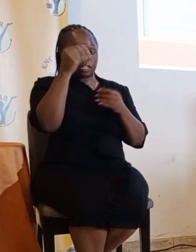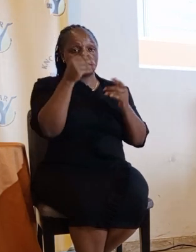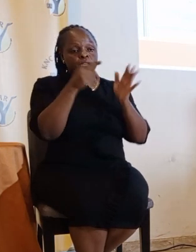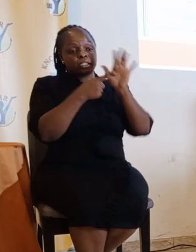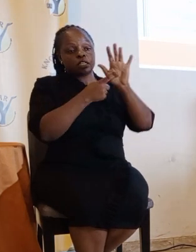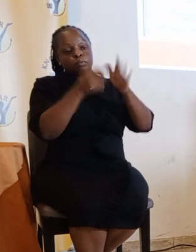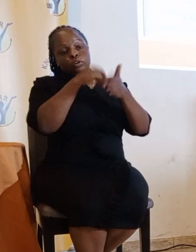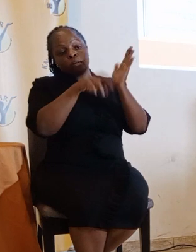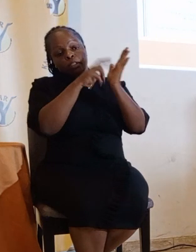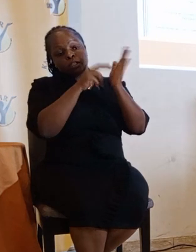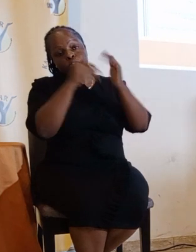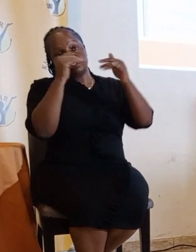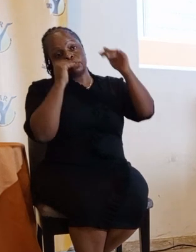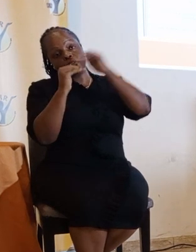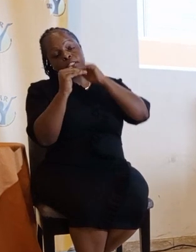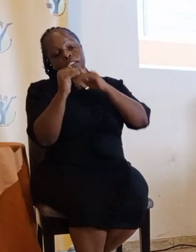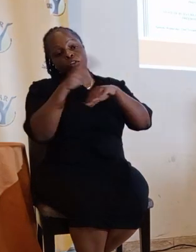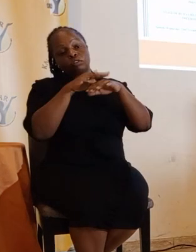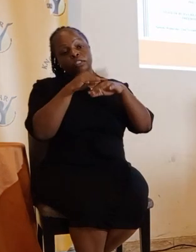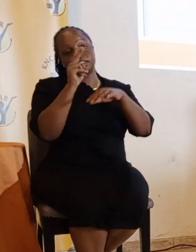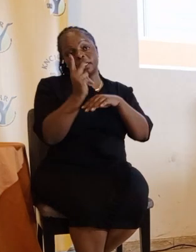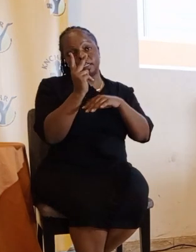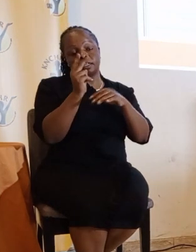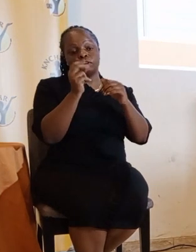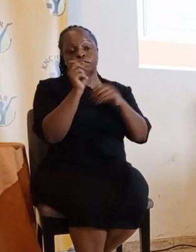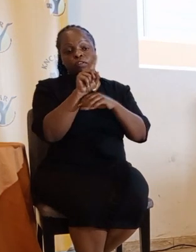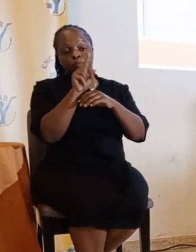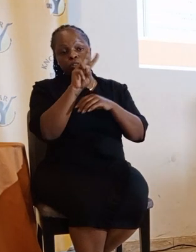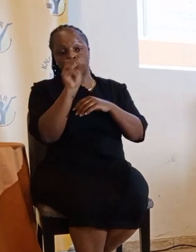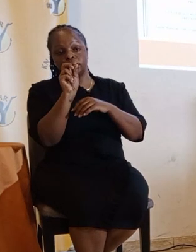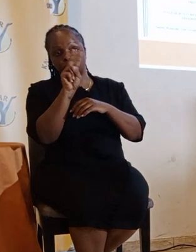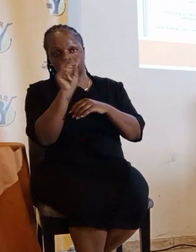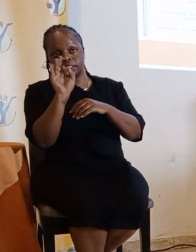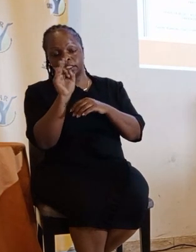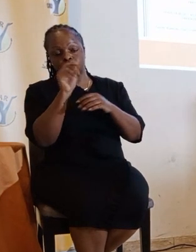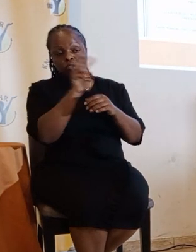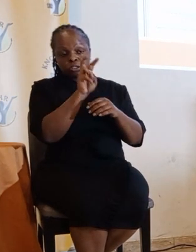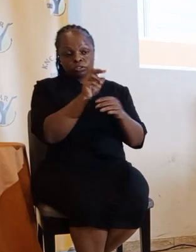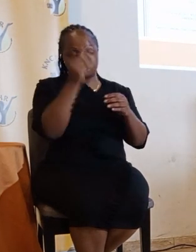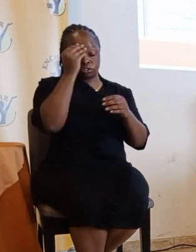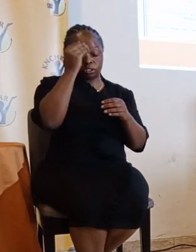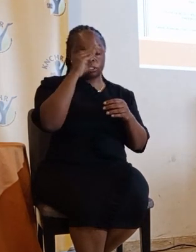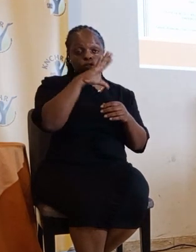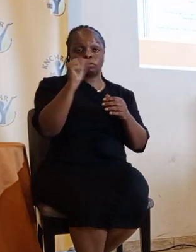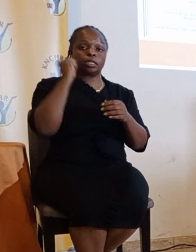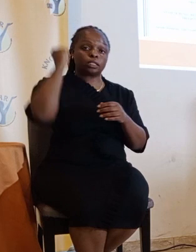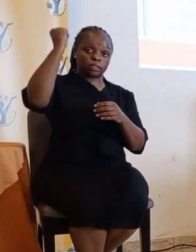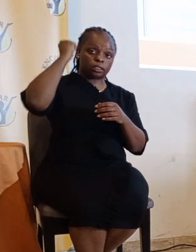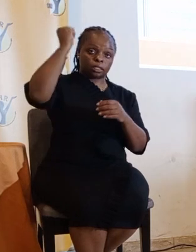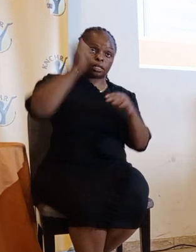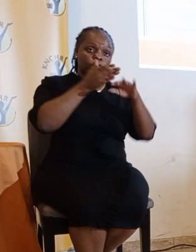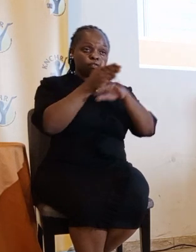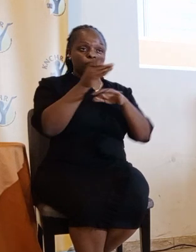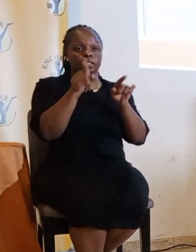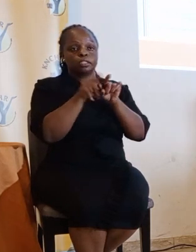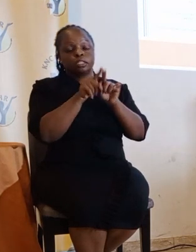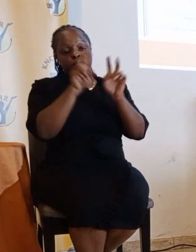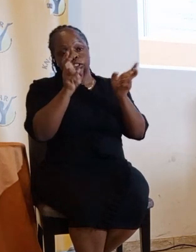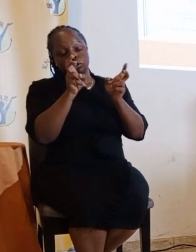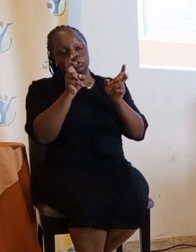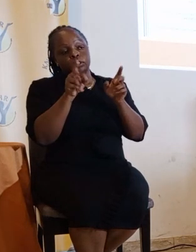Machakos University, on 2nd of November 2023, we saw the students going on strike over the same.